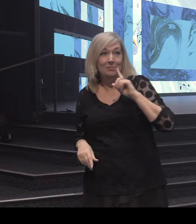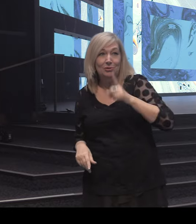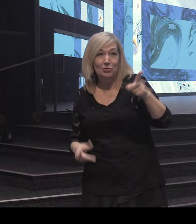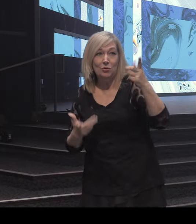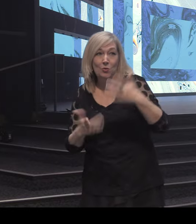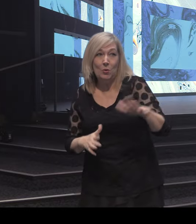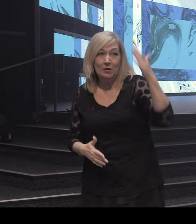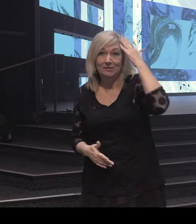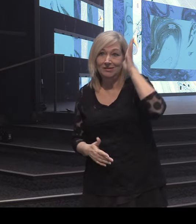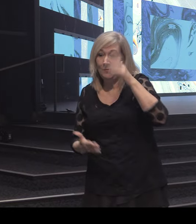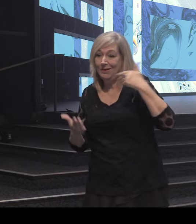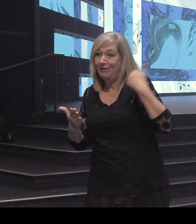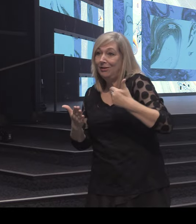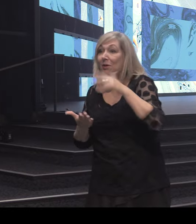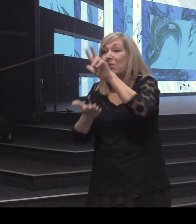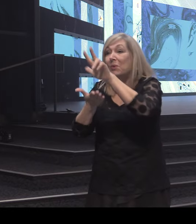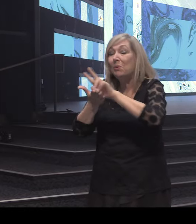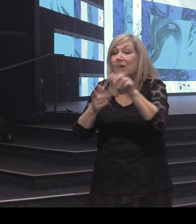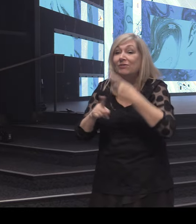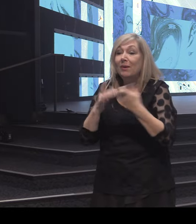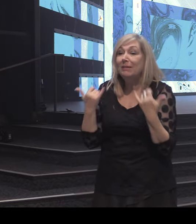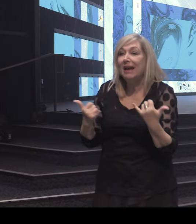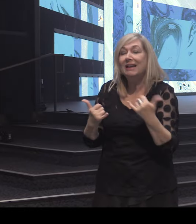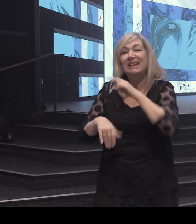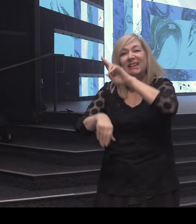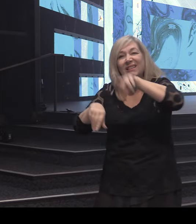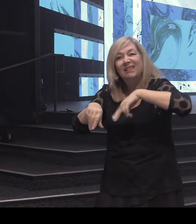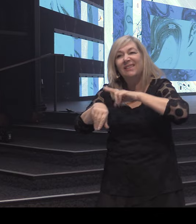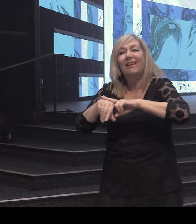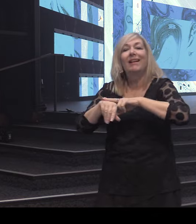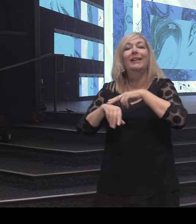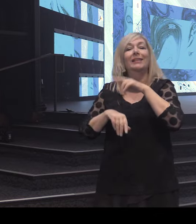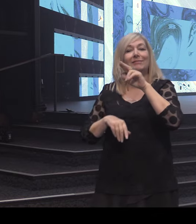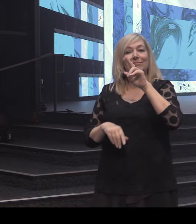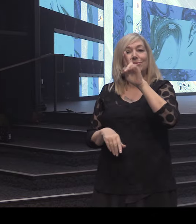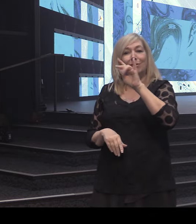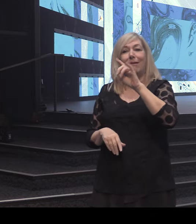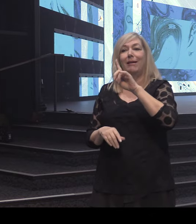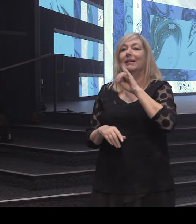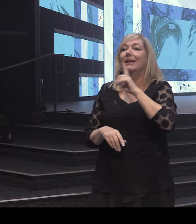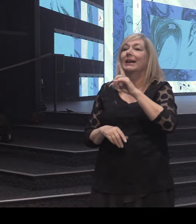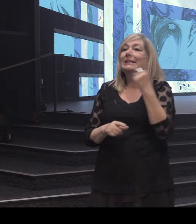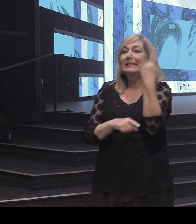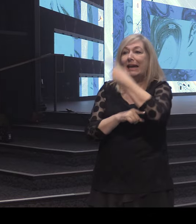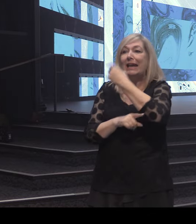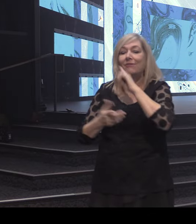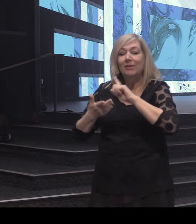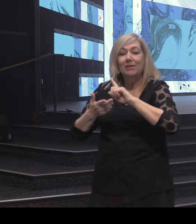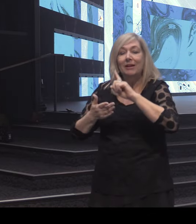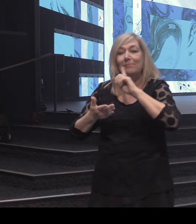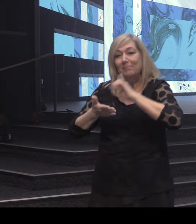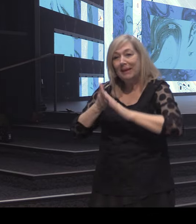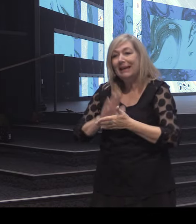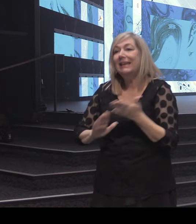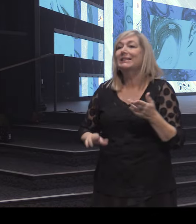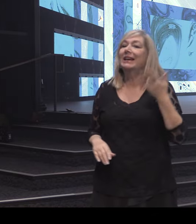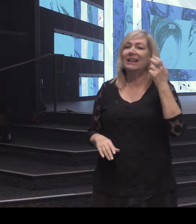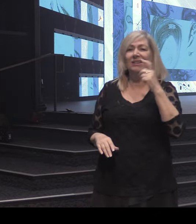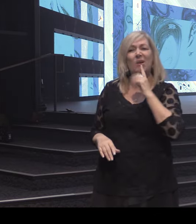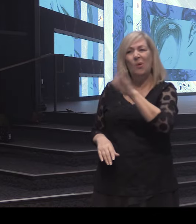that 3 weeks from now, the United Nations Day of Peace is coming up. And the principal went, oh yeah, of course, I know that. He